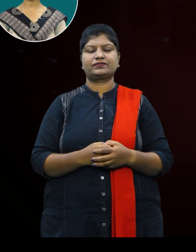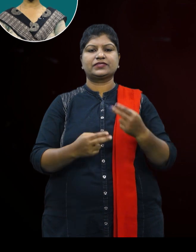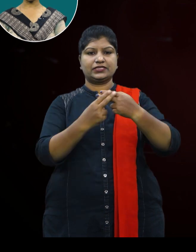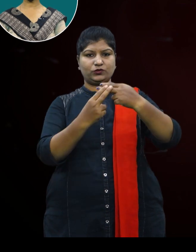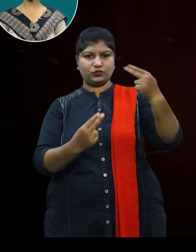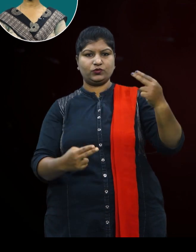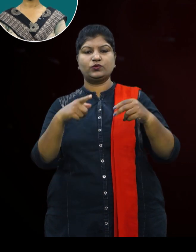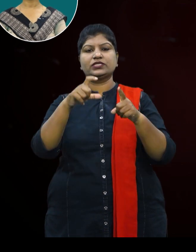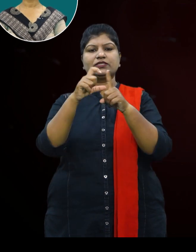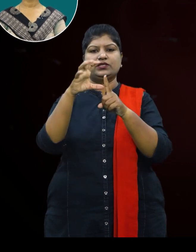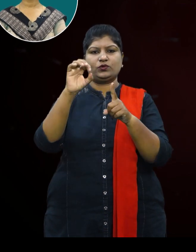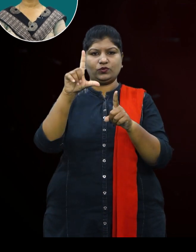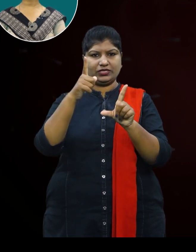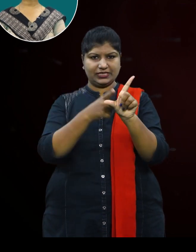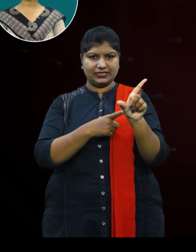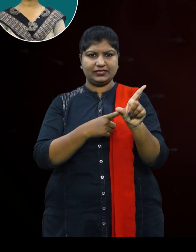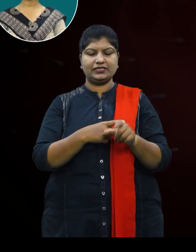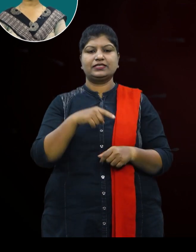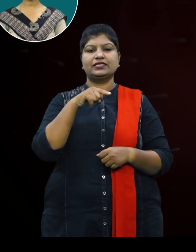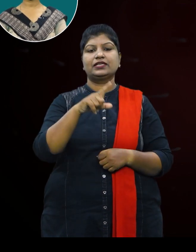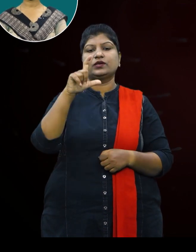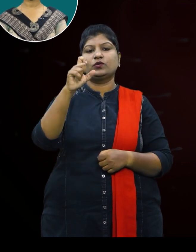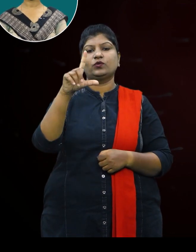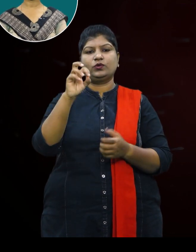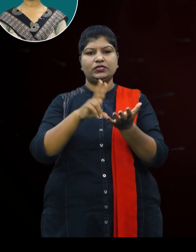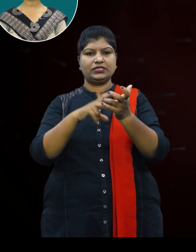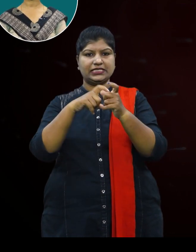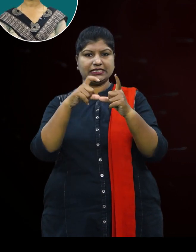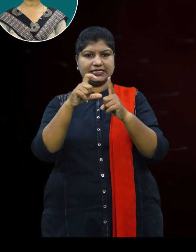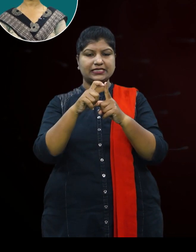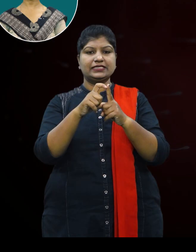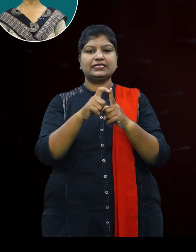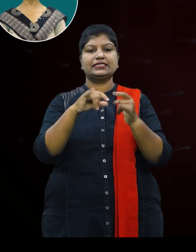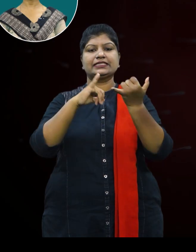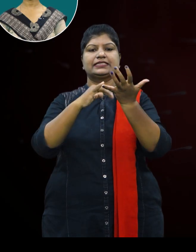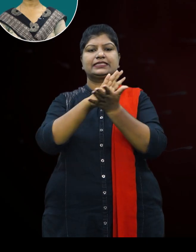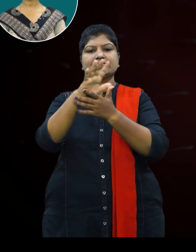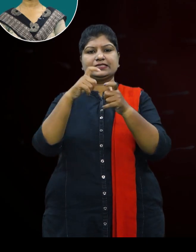Story of Dolly, the cloned sheep.